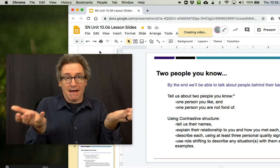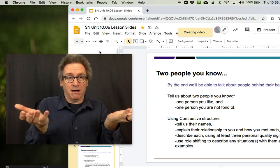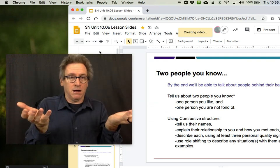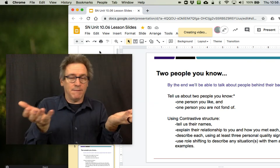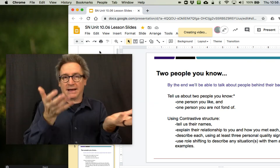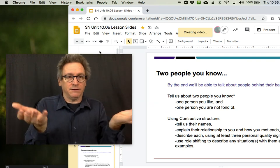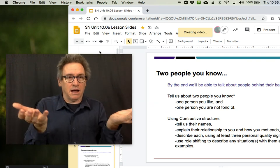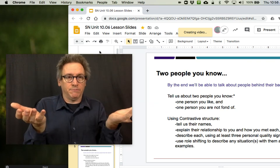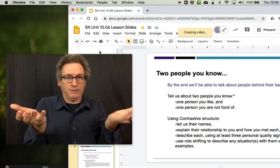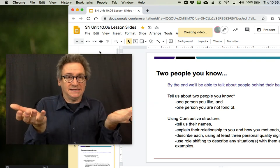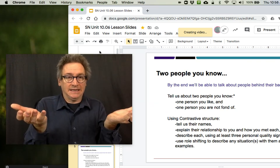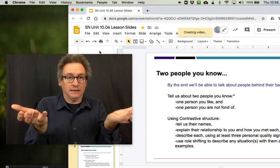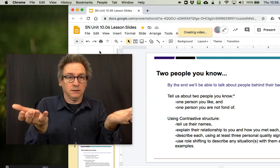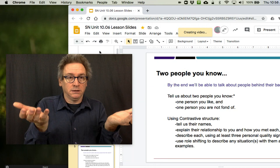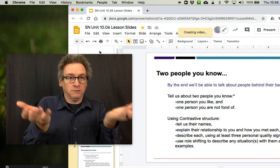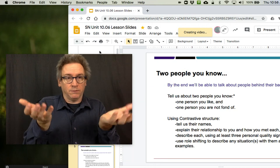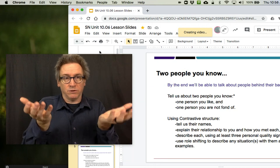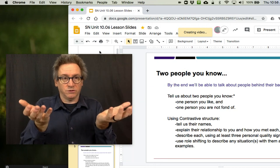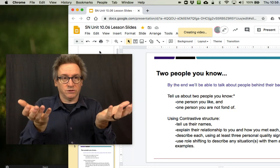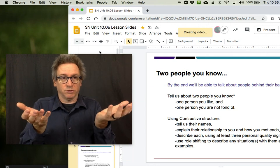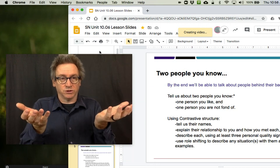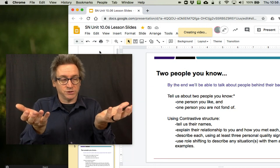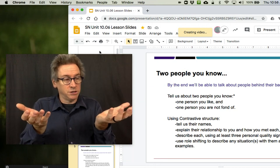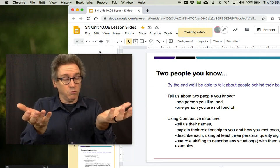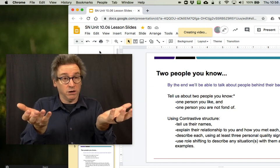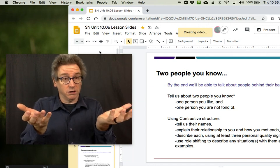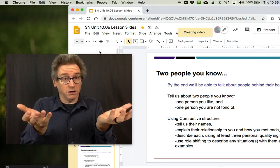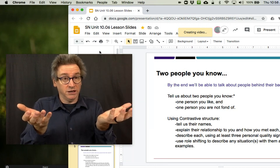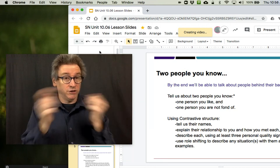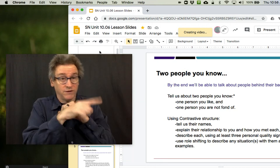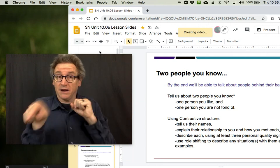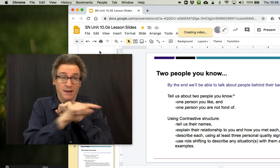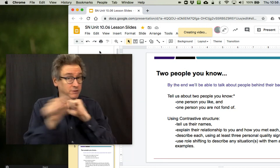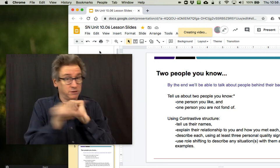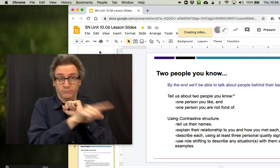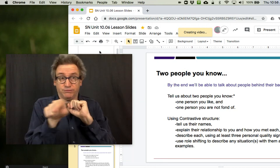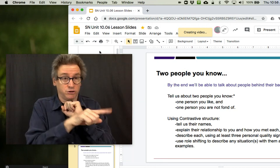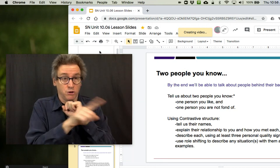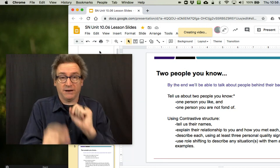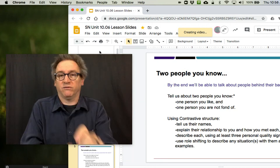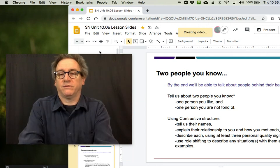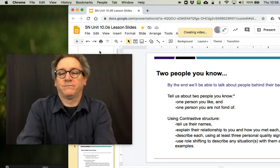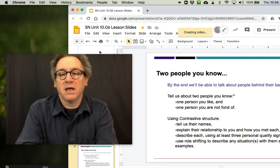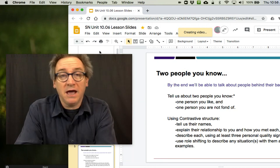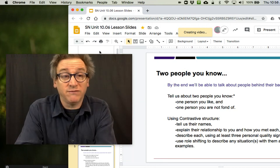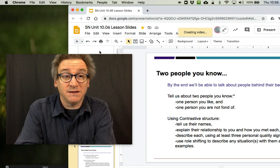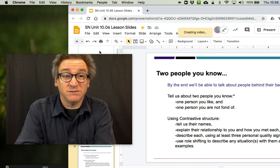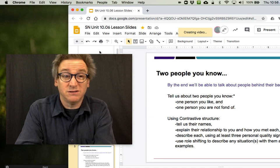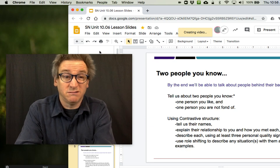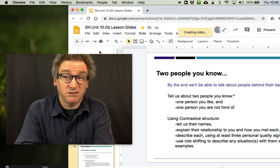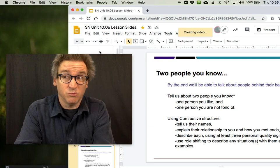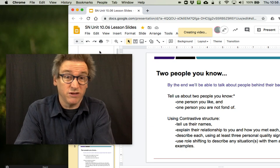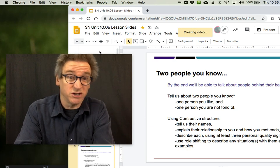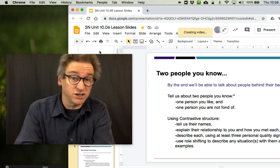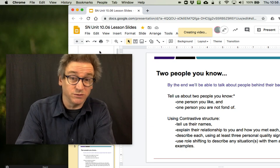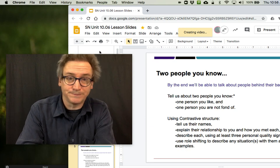and PC, remember those old commercials where you've got to be able to go back and forth. And oftentimes